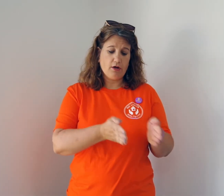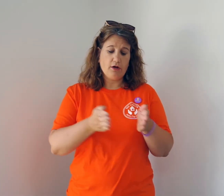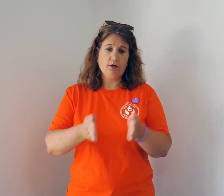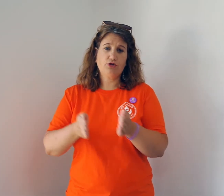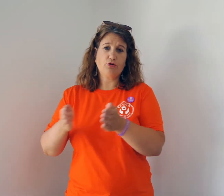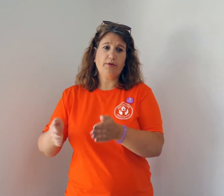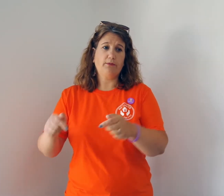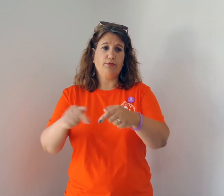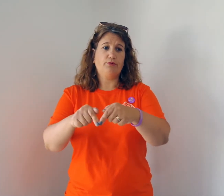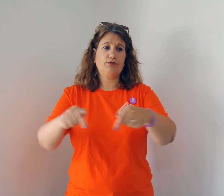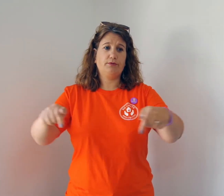a chopping board,